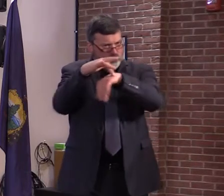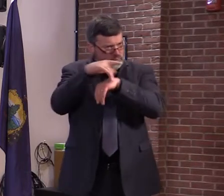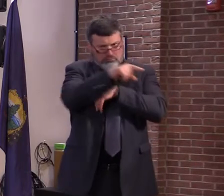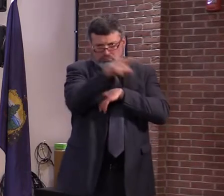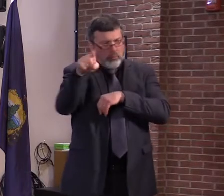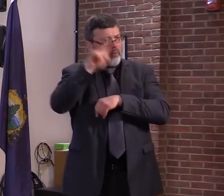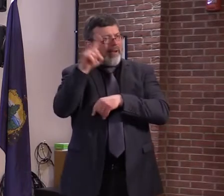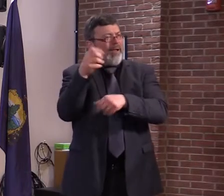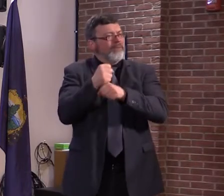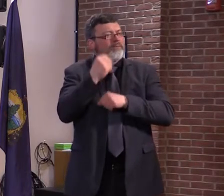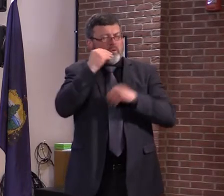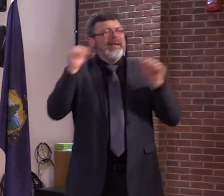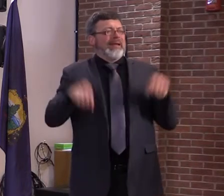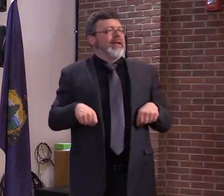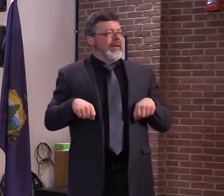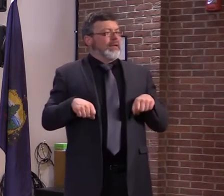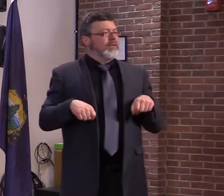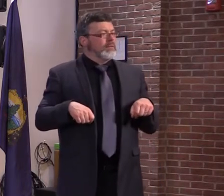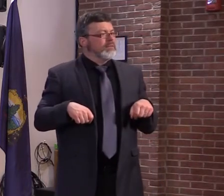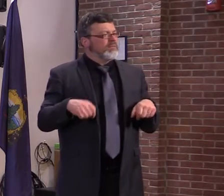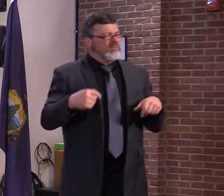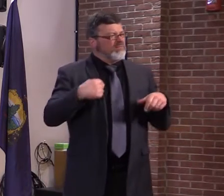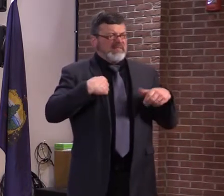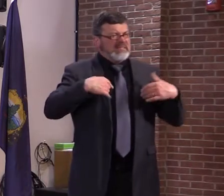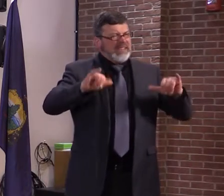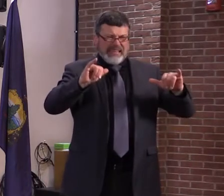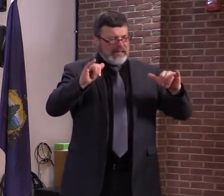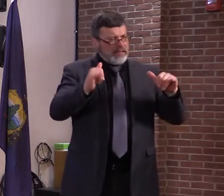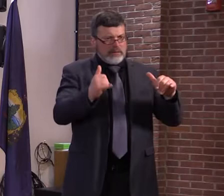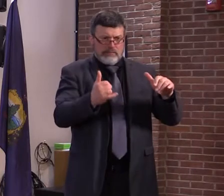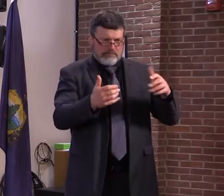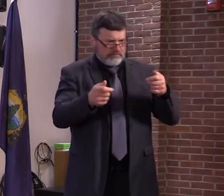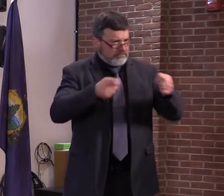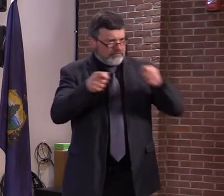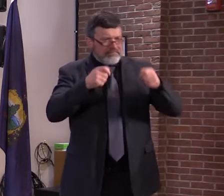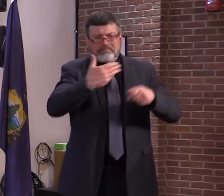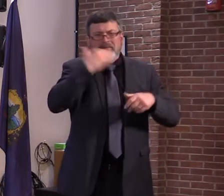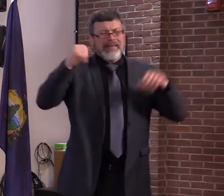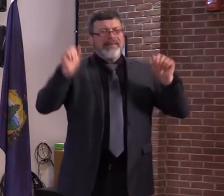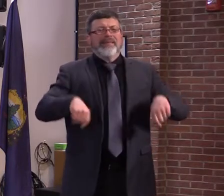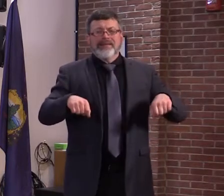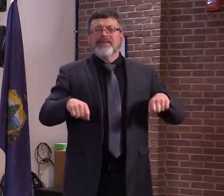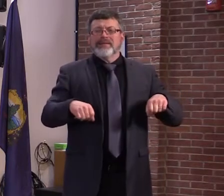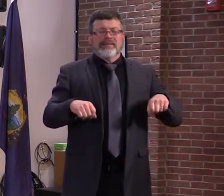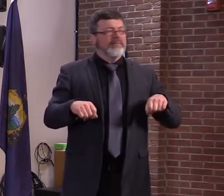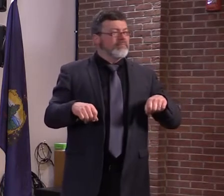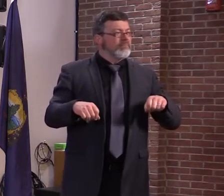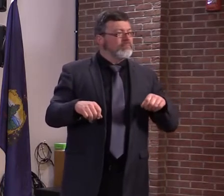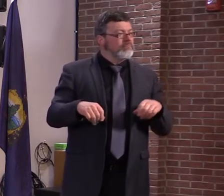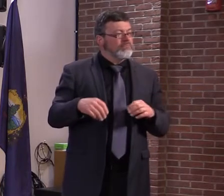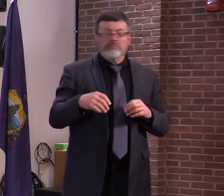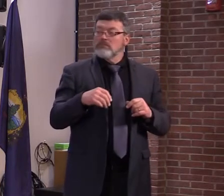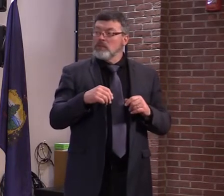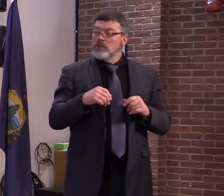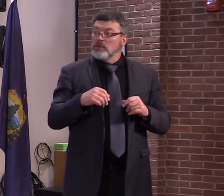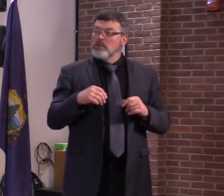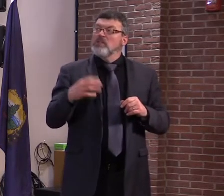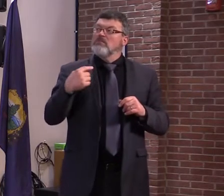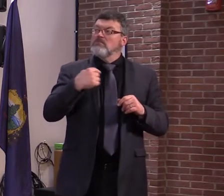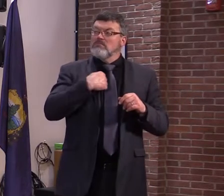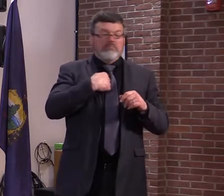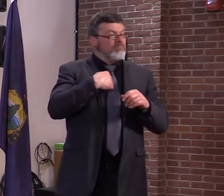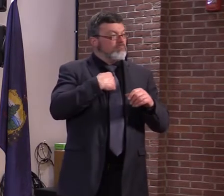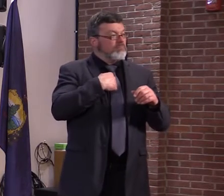manner possible. I think what we're going to see possibly sooner rather than later is